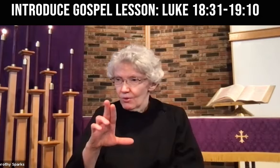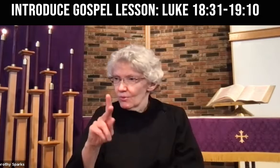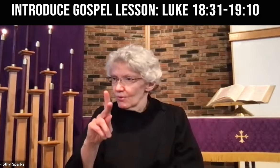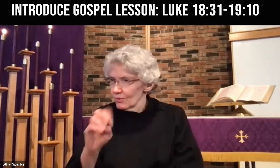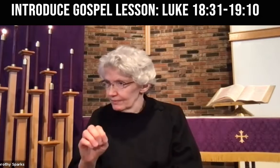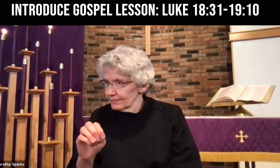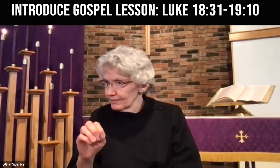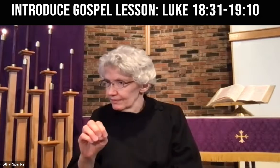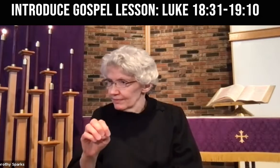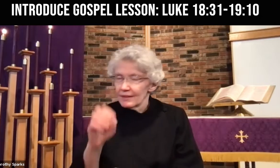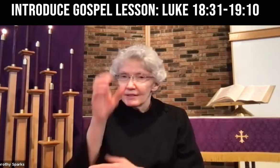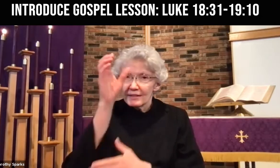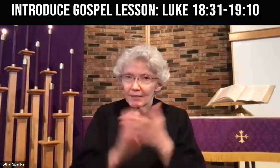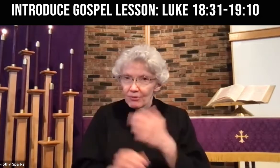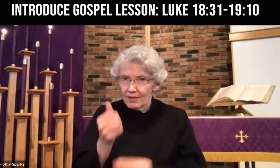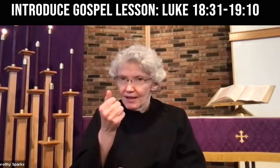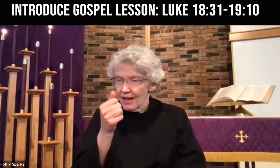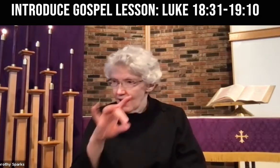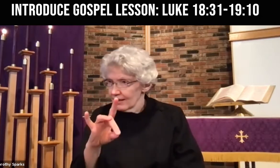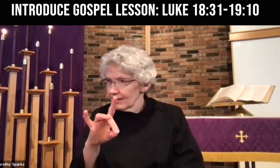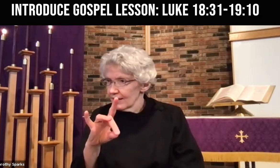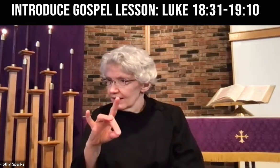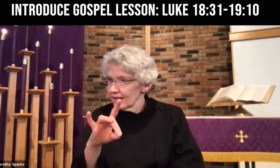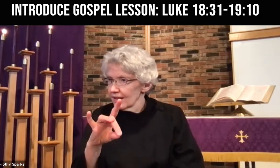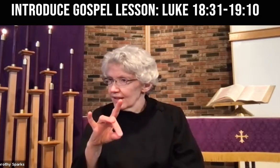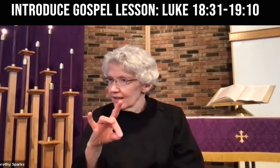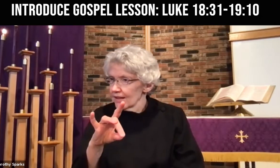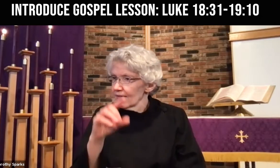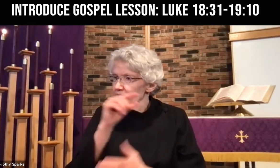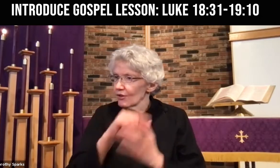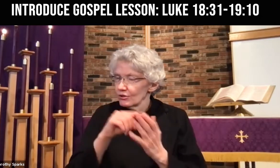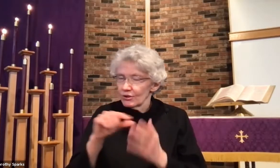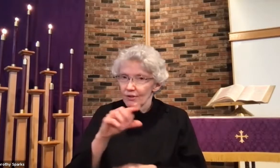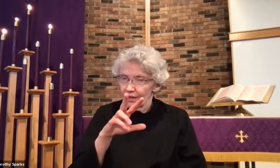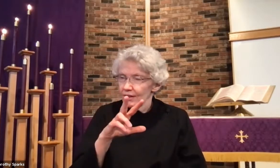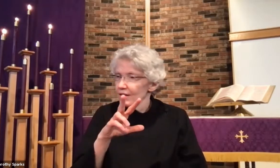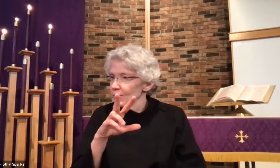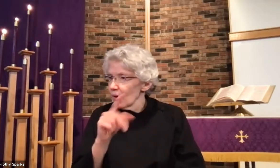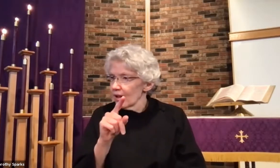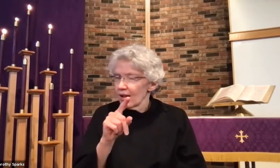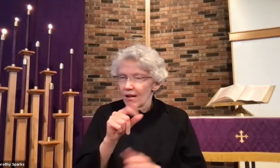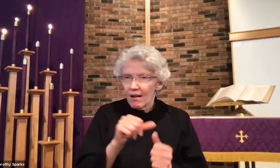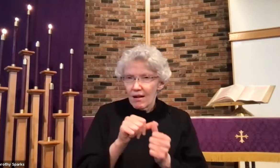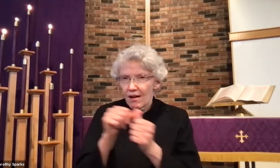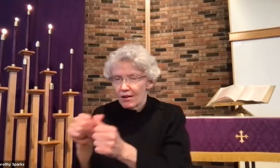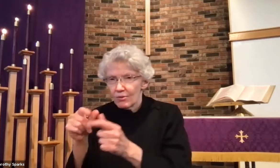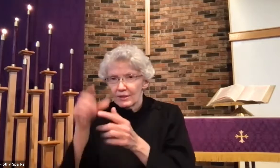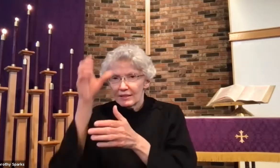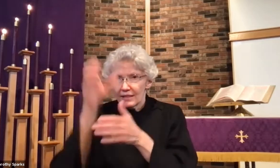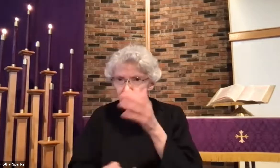A reading from the gospel, Luke chapter 18, verses 31 through